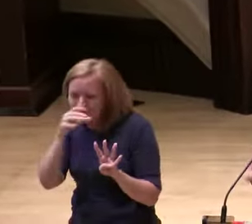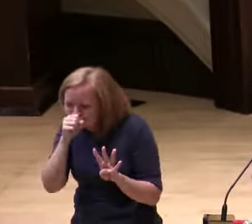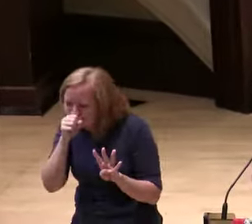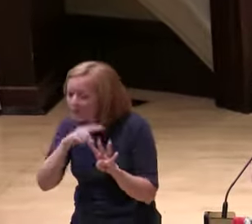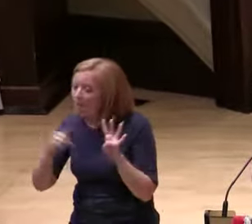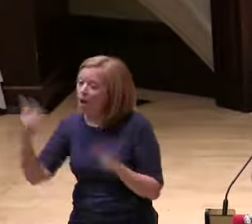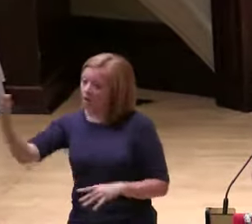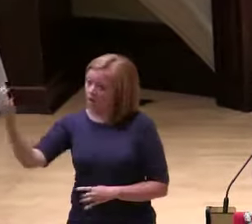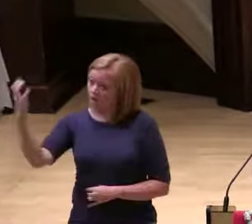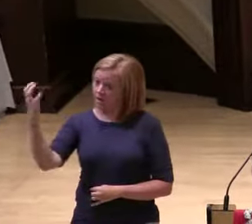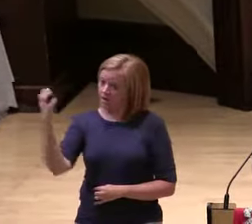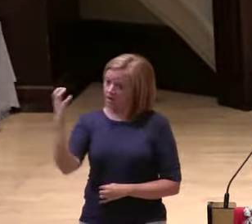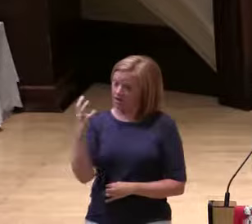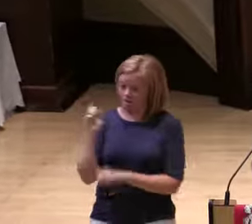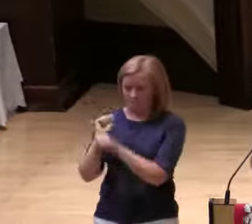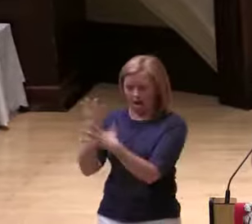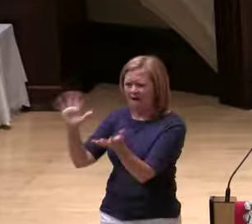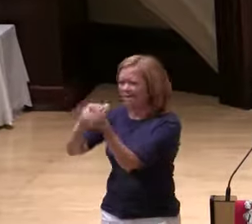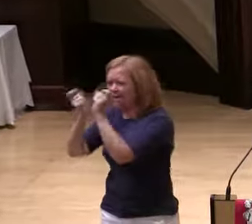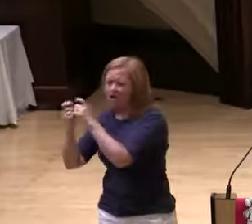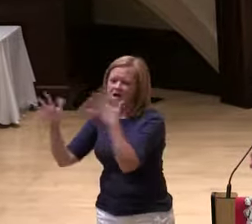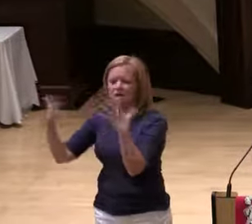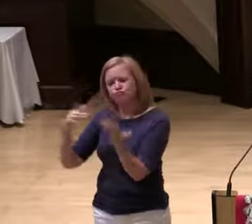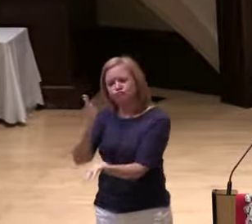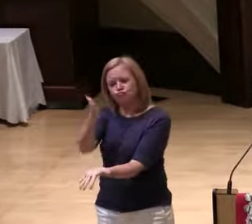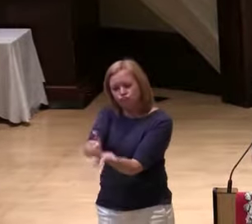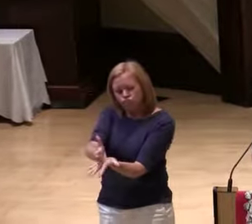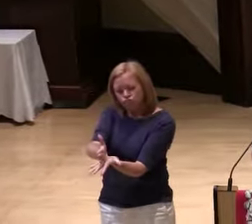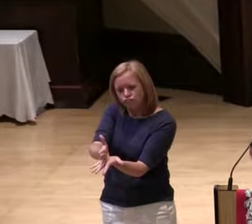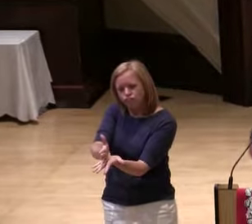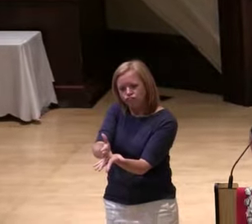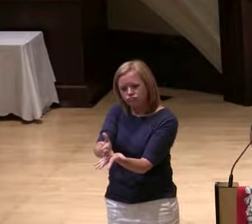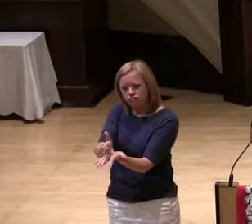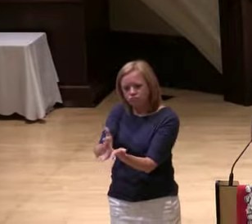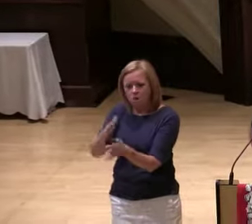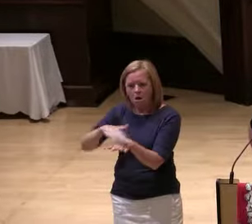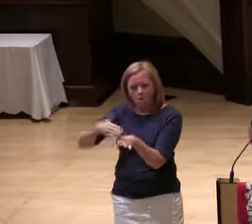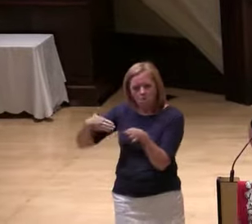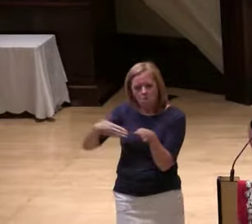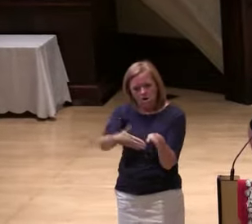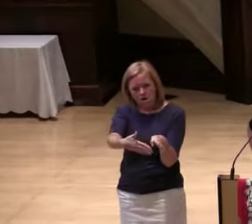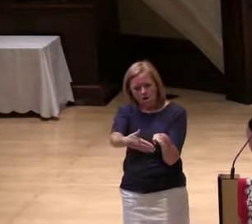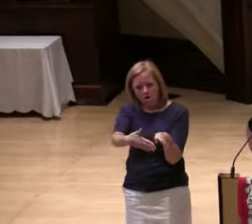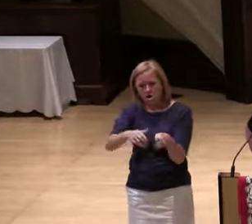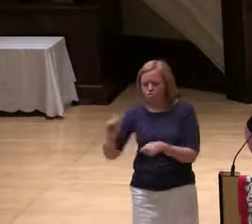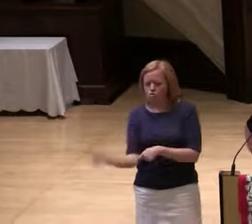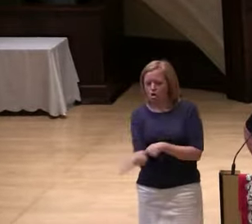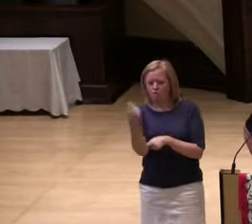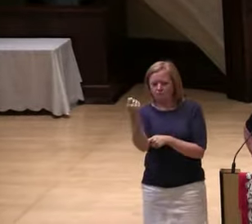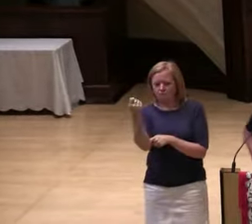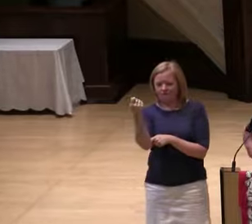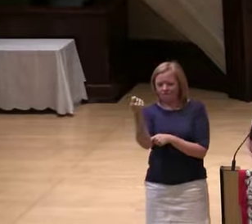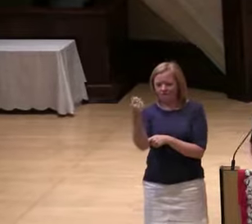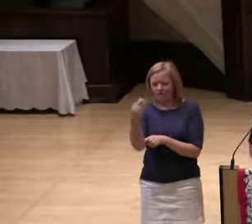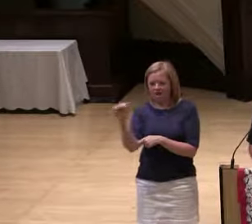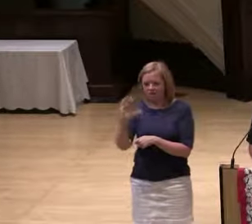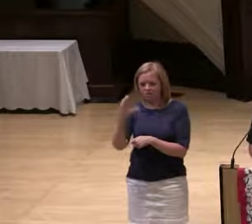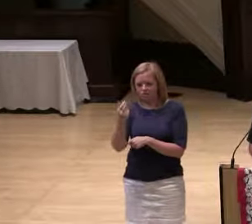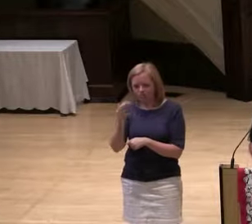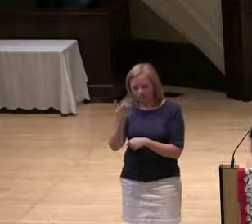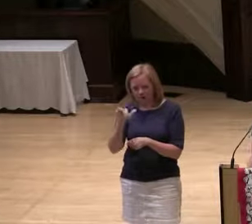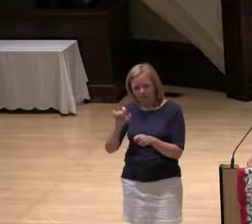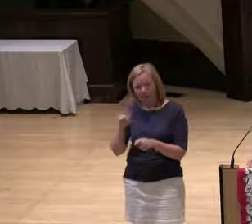the Mount of Transfiguration, as they probably stopped at the Mount of Transfiguration Golf and Chariot Club for a quick round